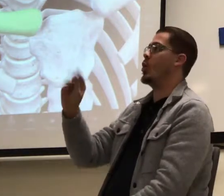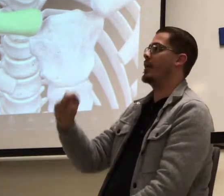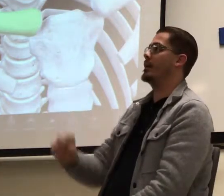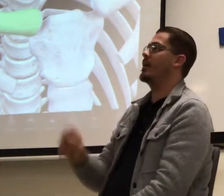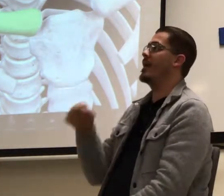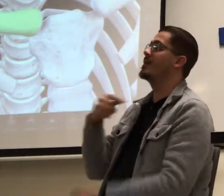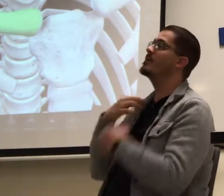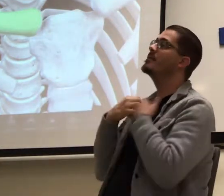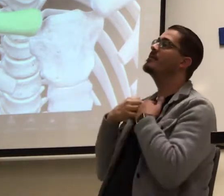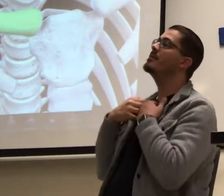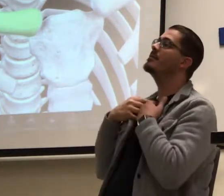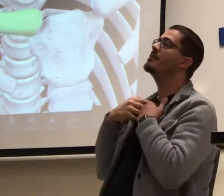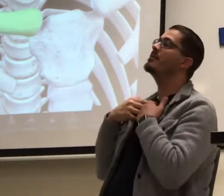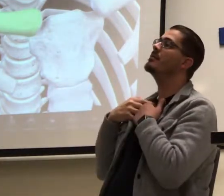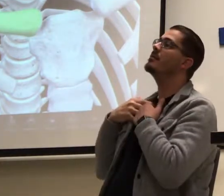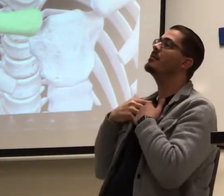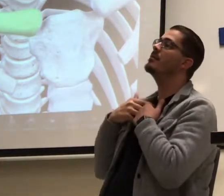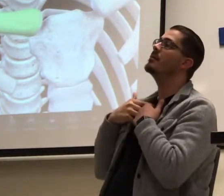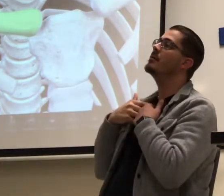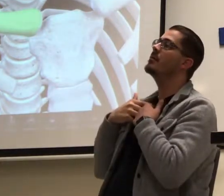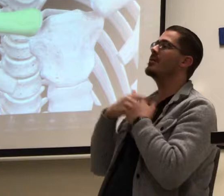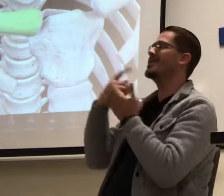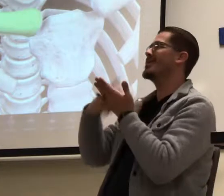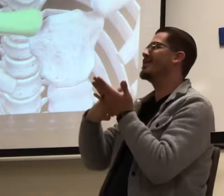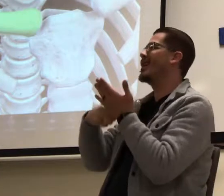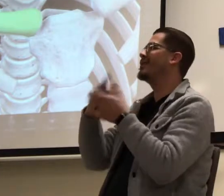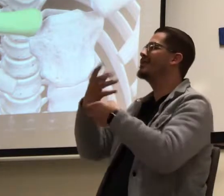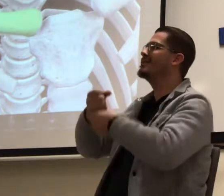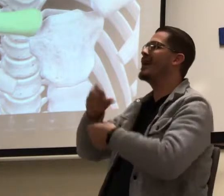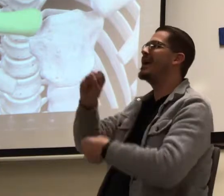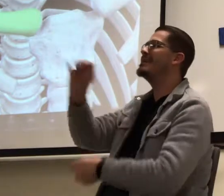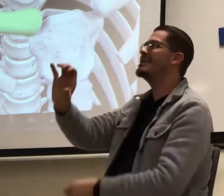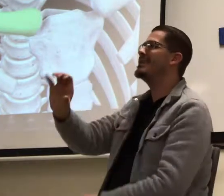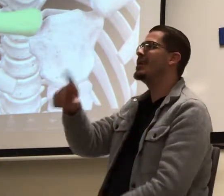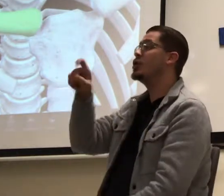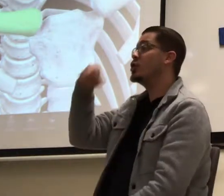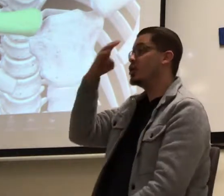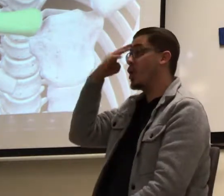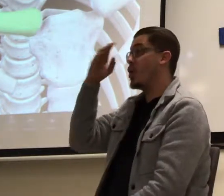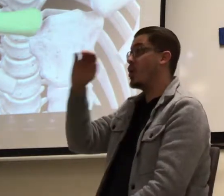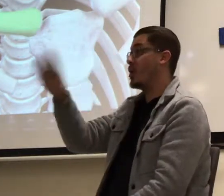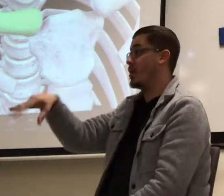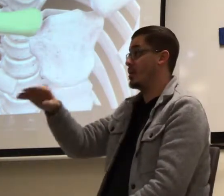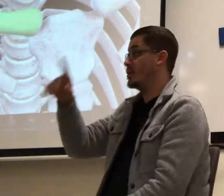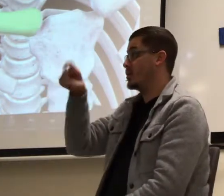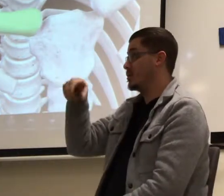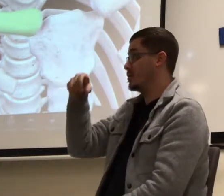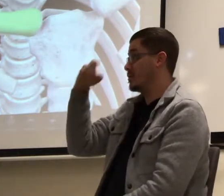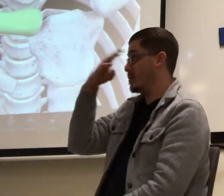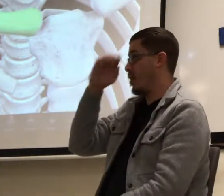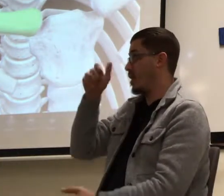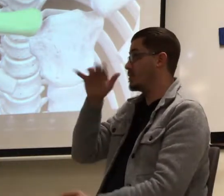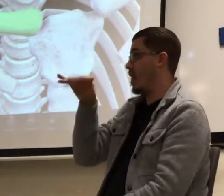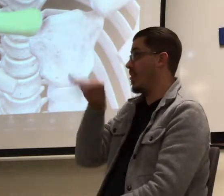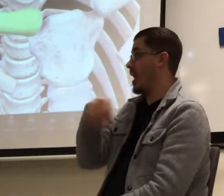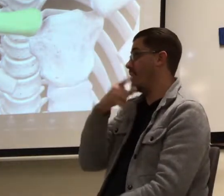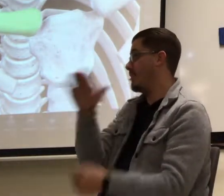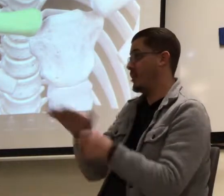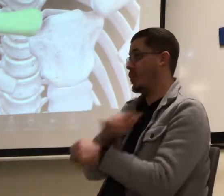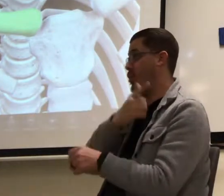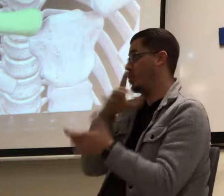joint. Sometimes I just may say SC joint for short, but you should know how to spell that out, sternoclavicular joint.